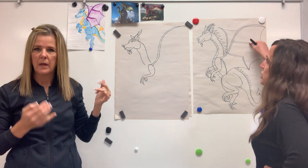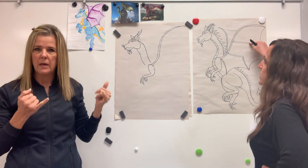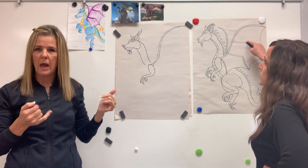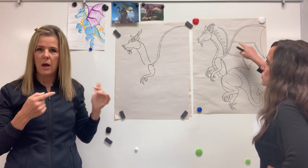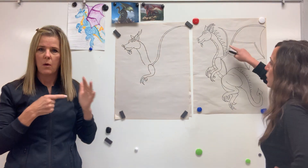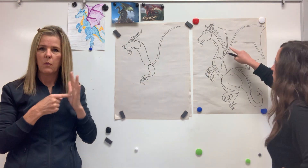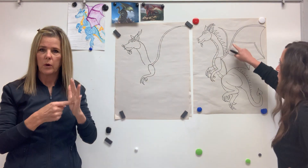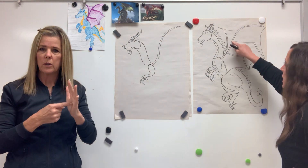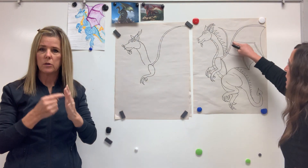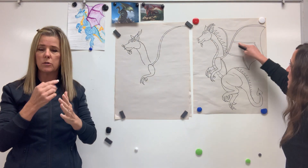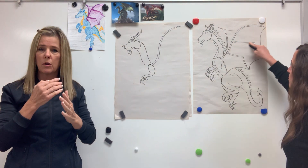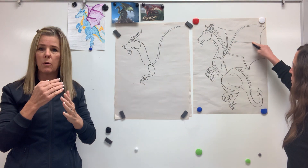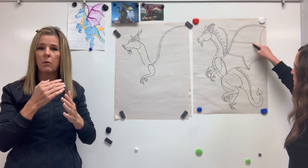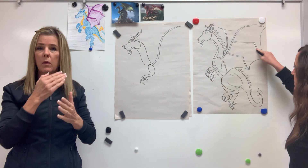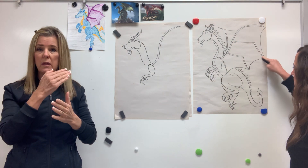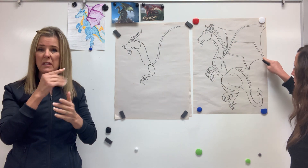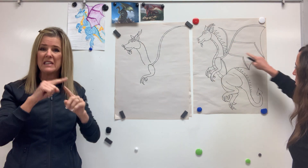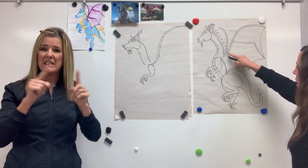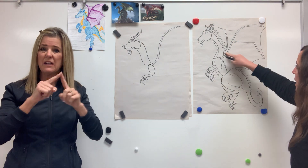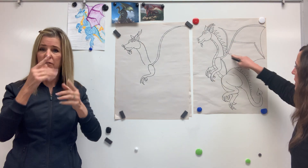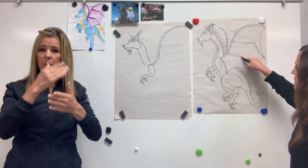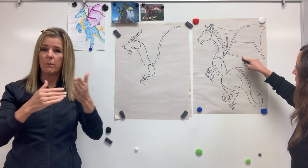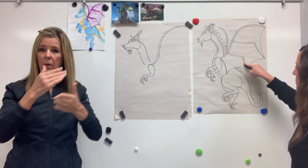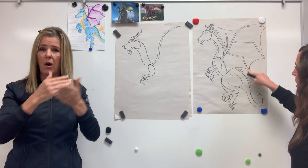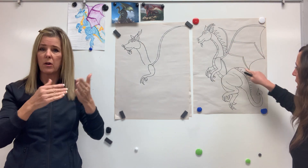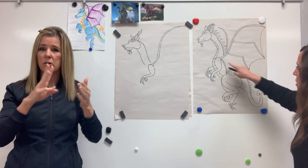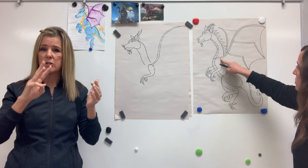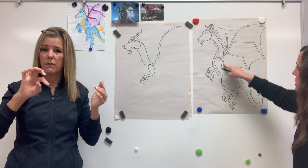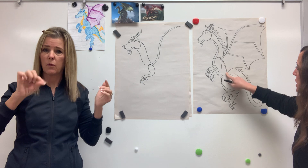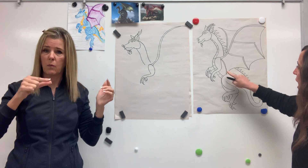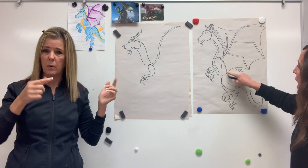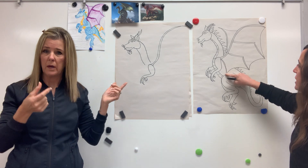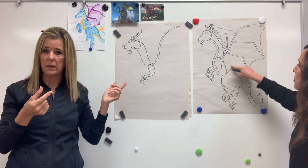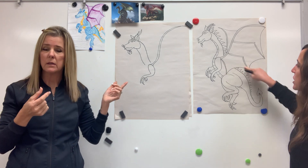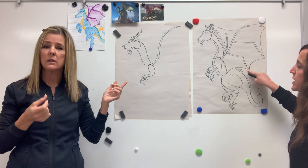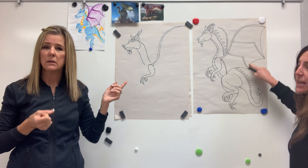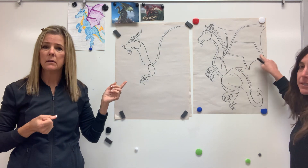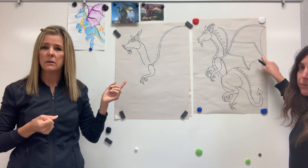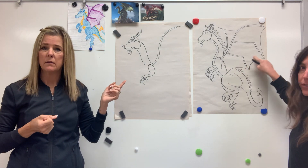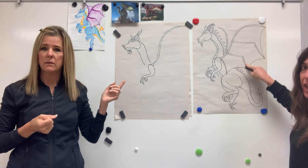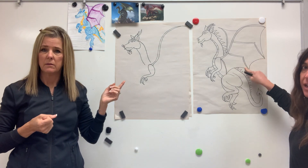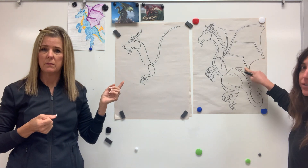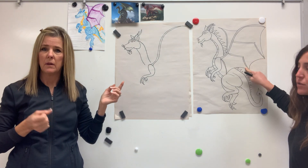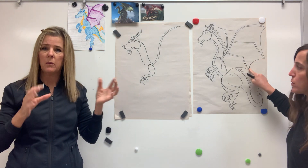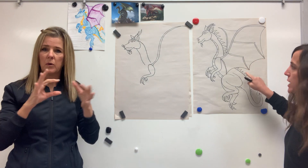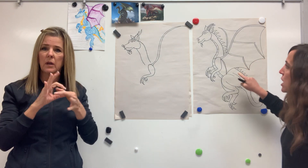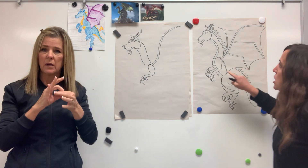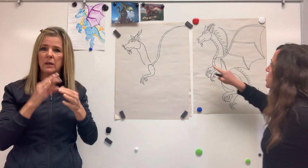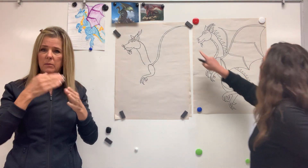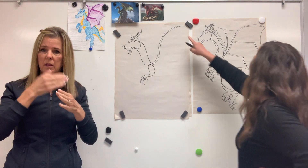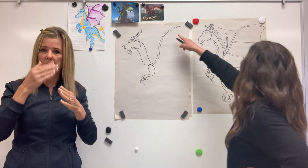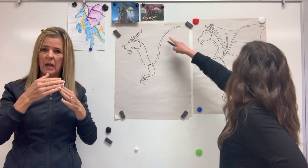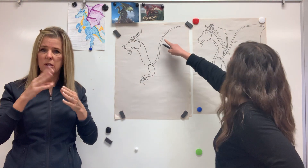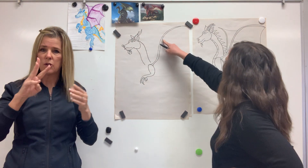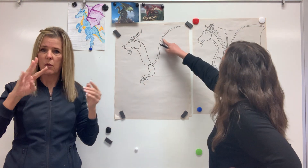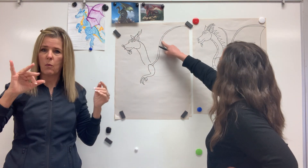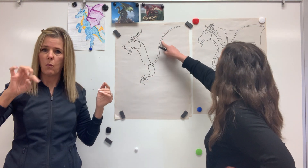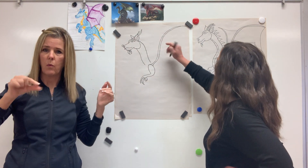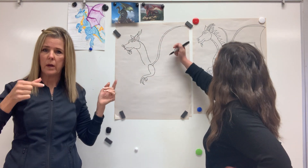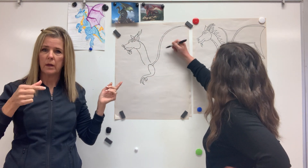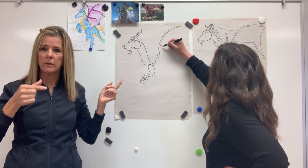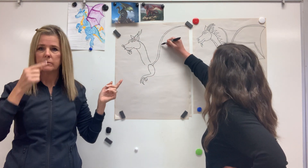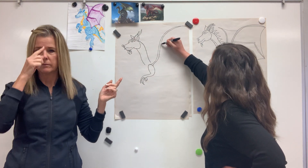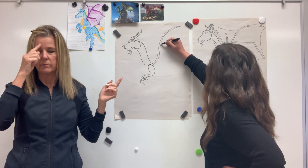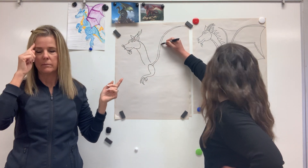the sections of his wing with these thicker lines coming out. And then we'll connect them for the edge of the wing. So I'm gonna come down a